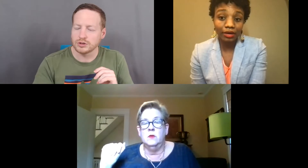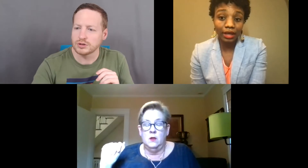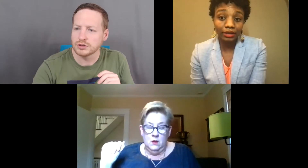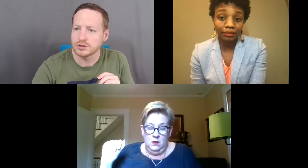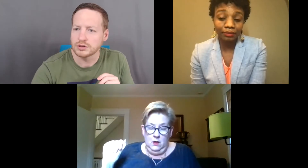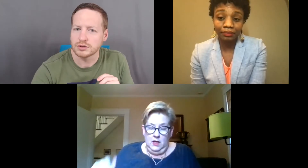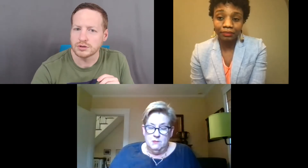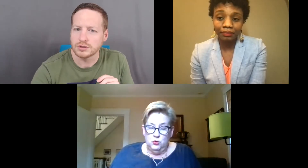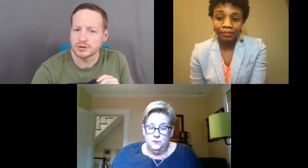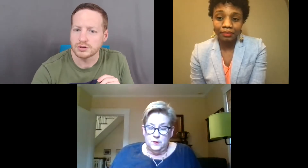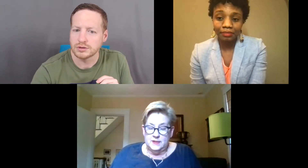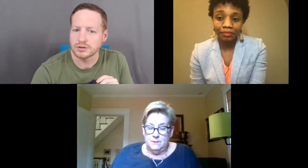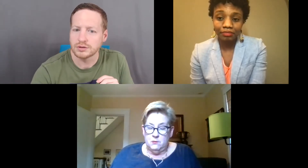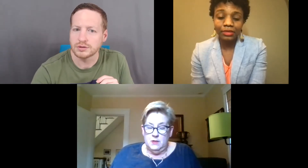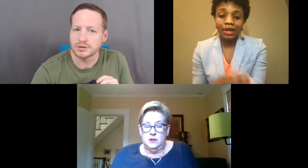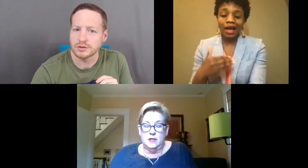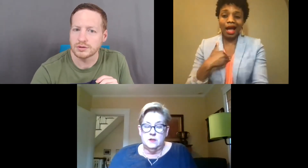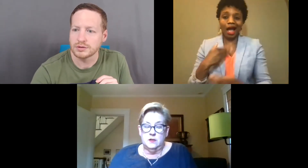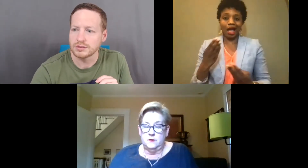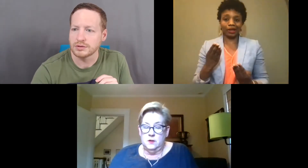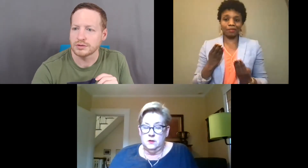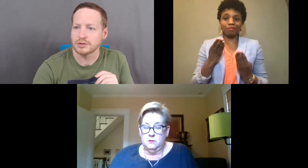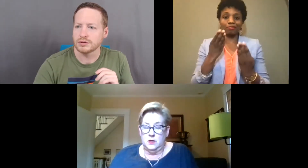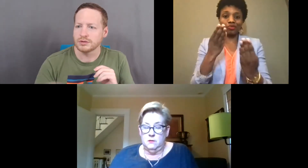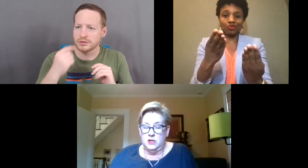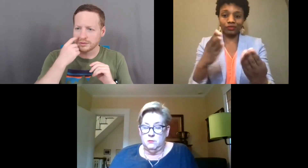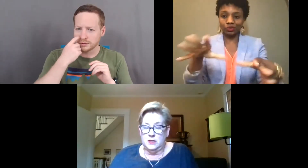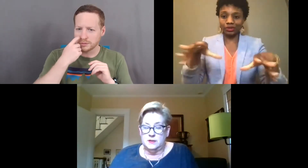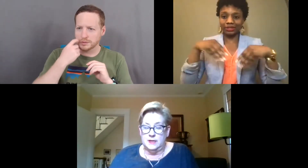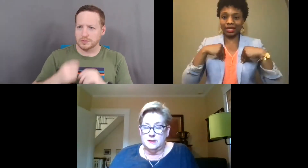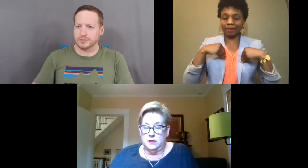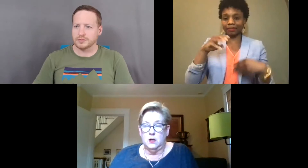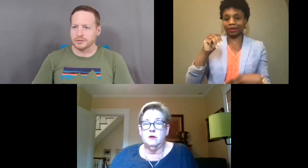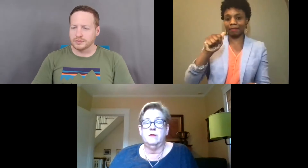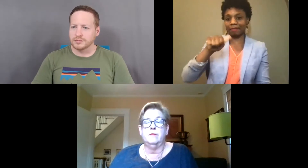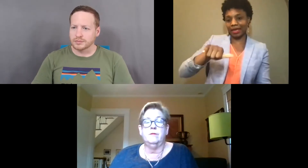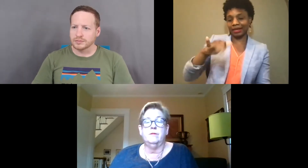Caroline? I move to accept the May 19th meeting minutes as they are.